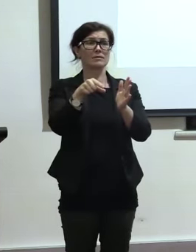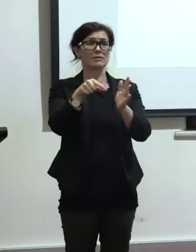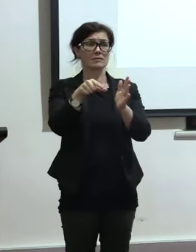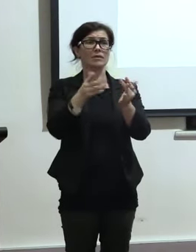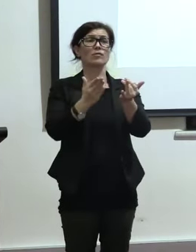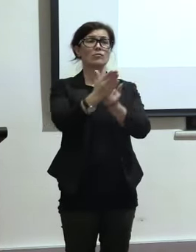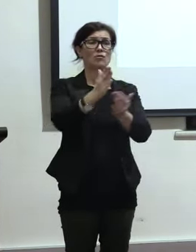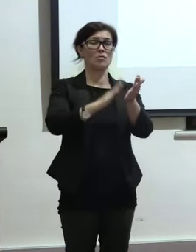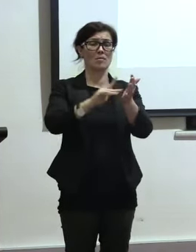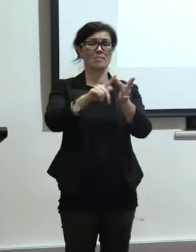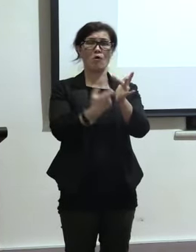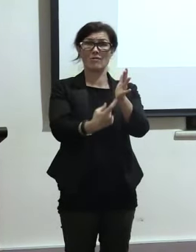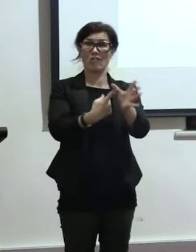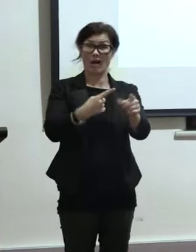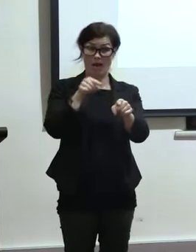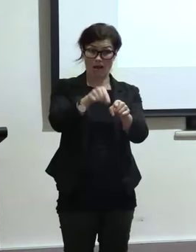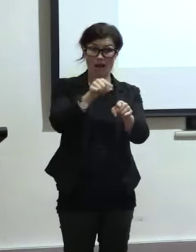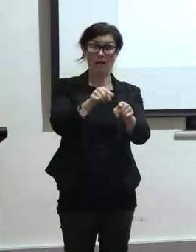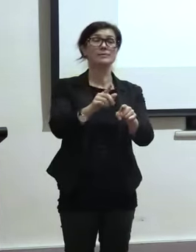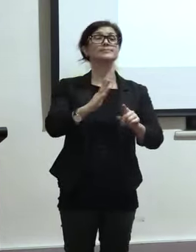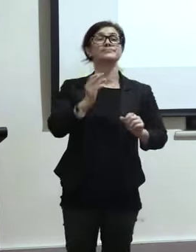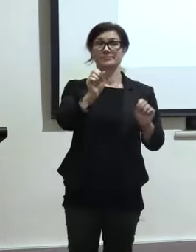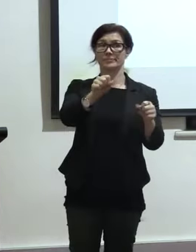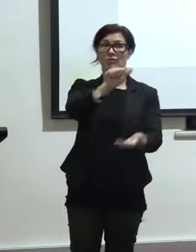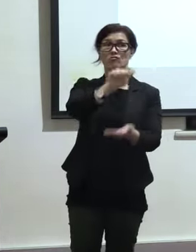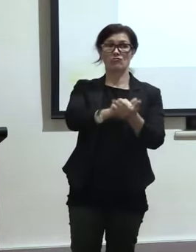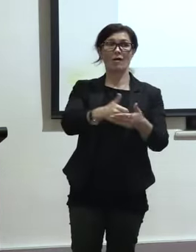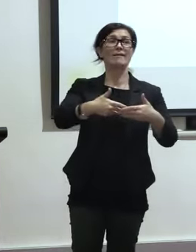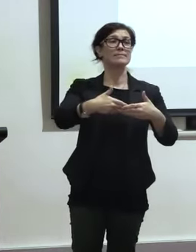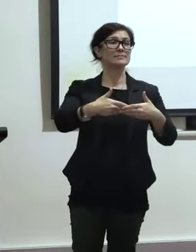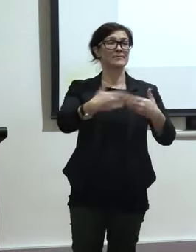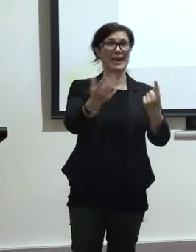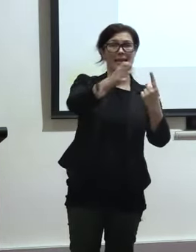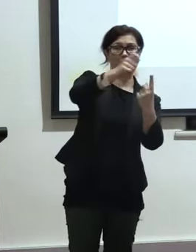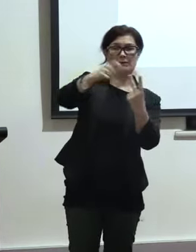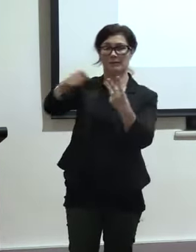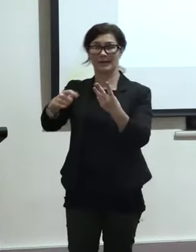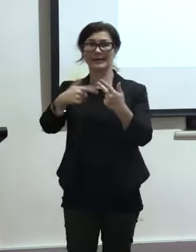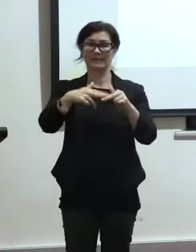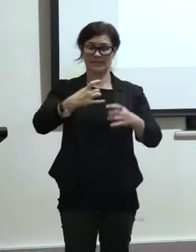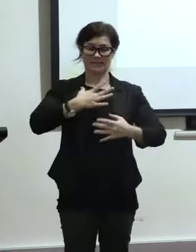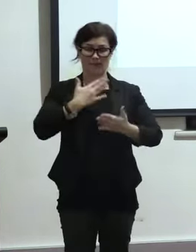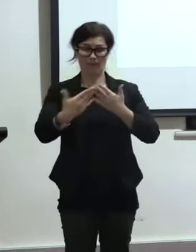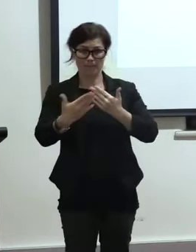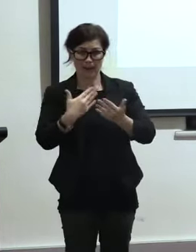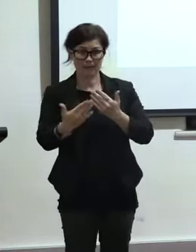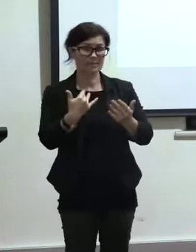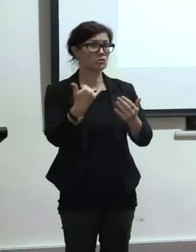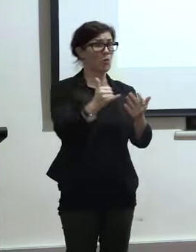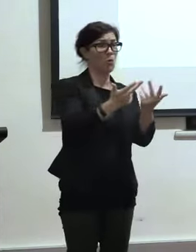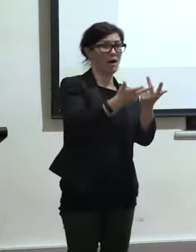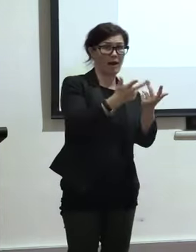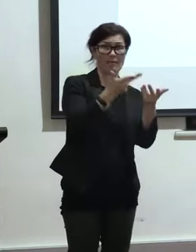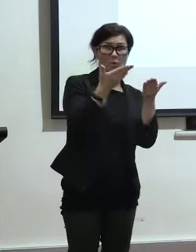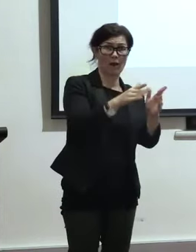NDIS portal, the MyPlace portal, no matter which method you use. So if you're self-managing, that's the only way you